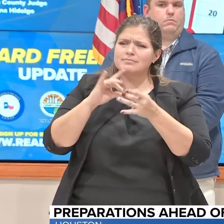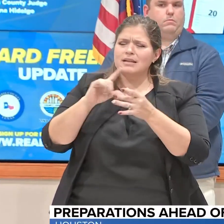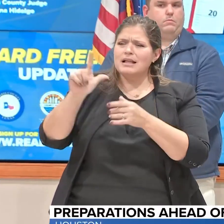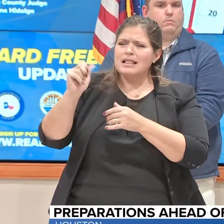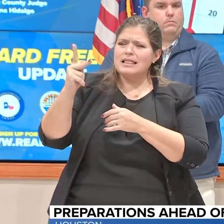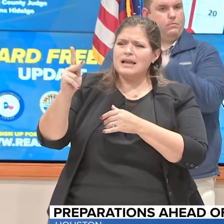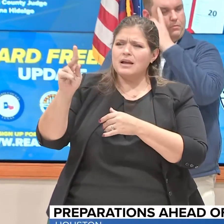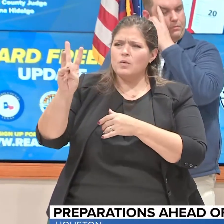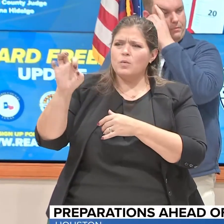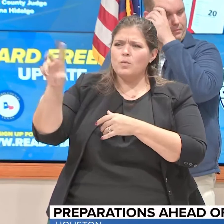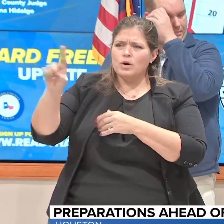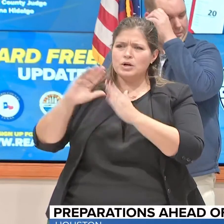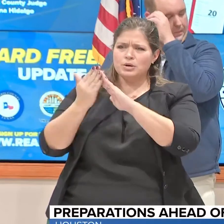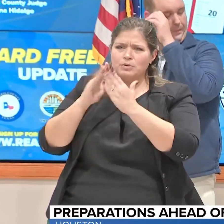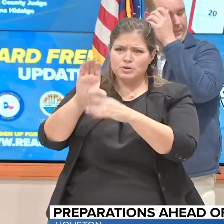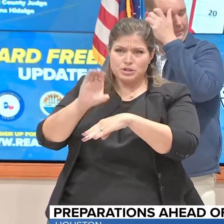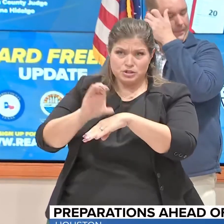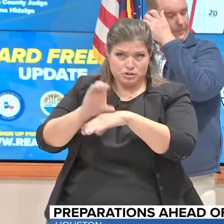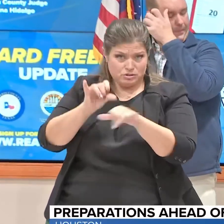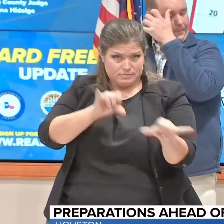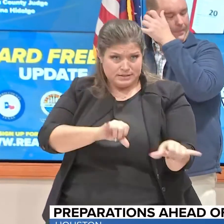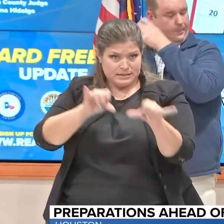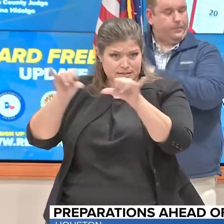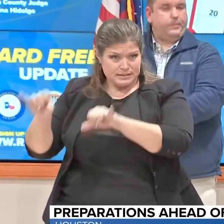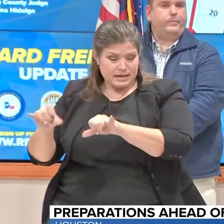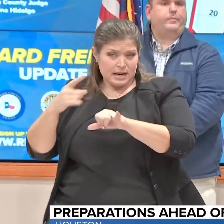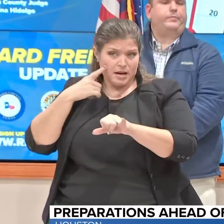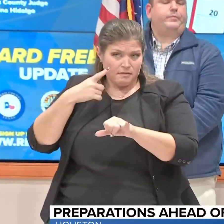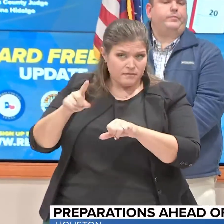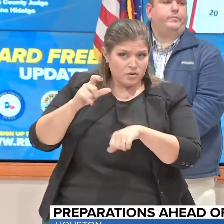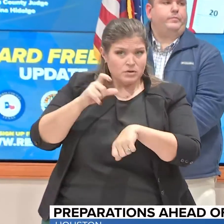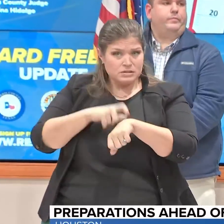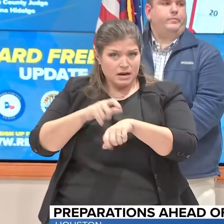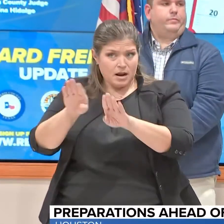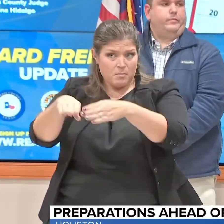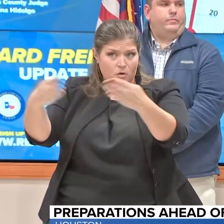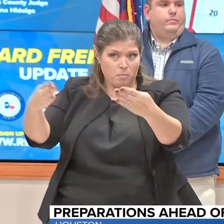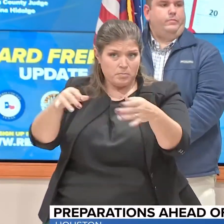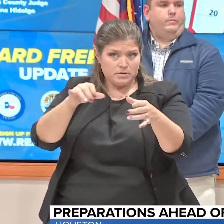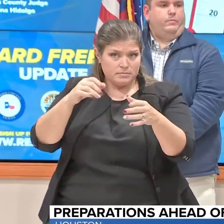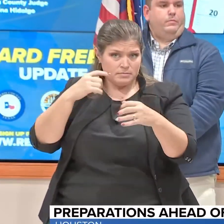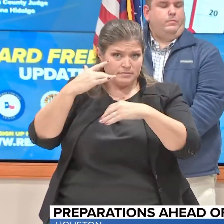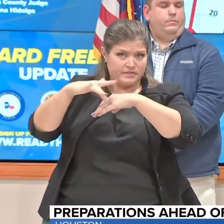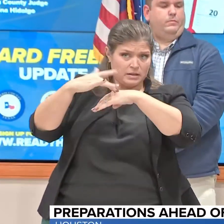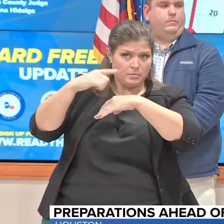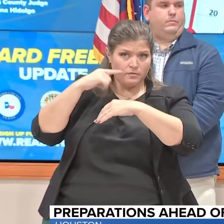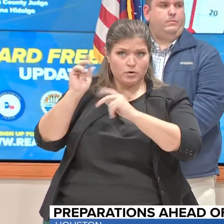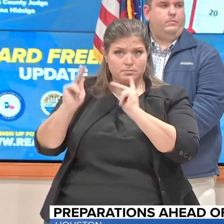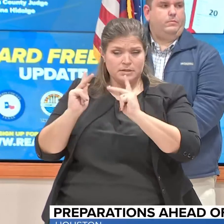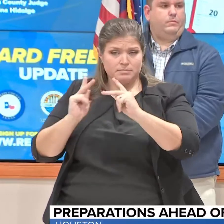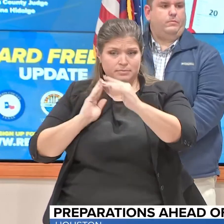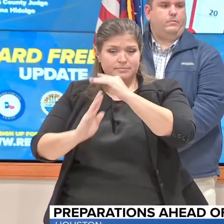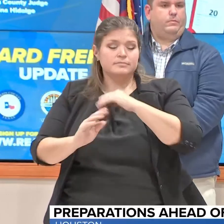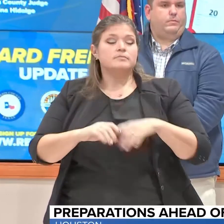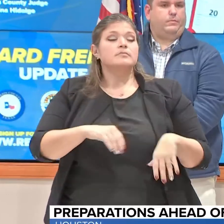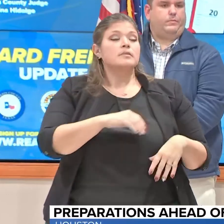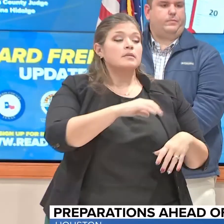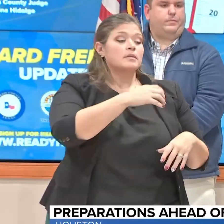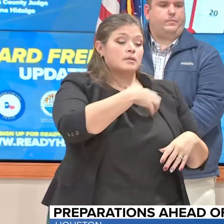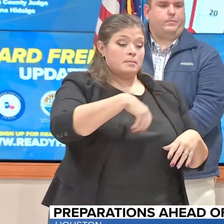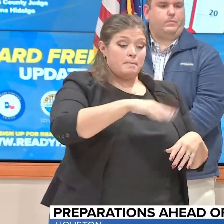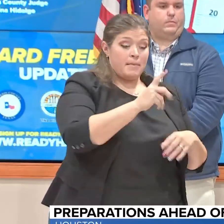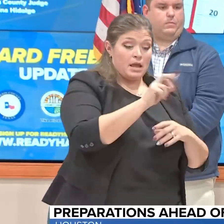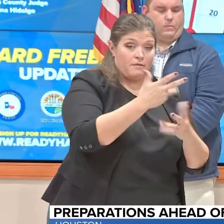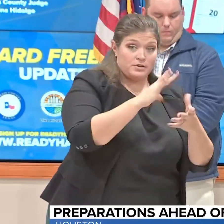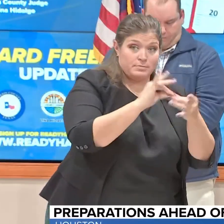be under the same guidelines in terms of timing, open for the public? So the mayor mentioned the centers. Those